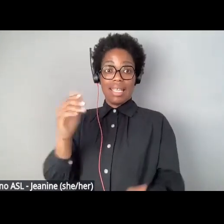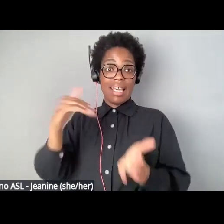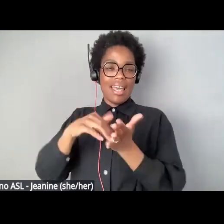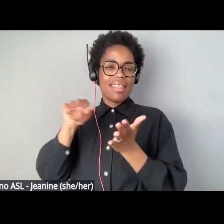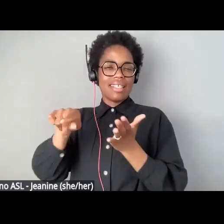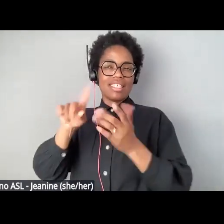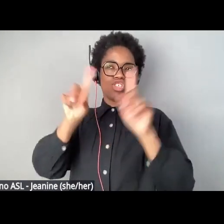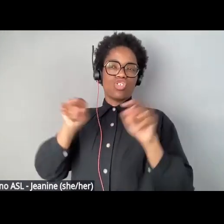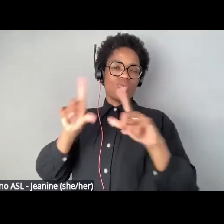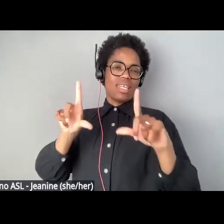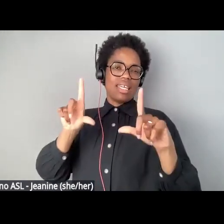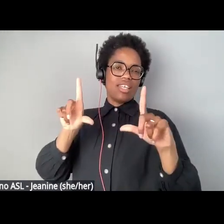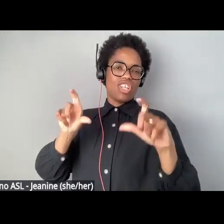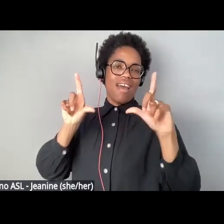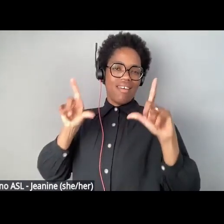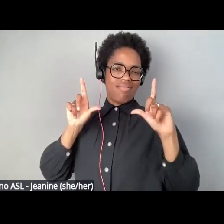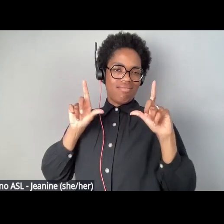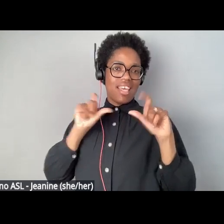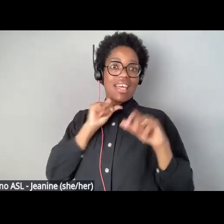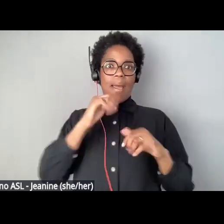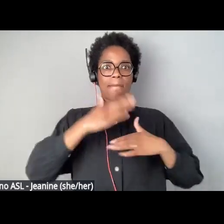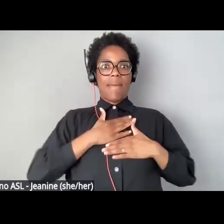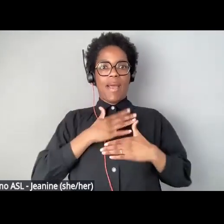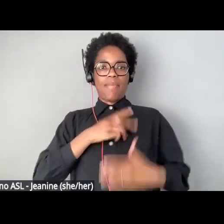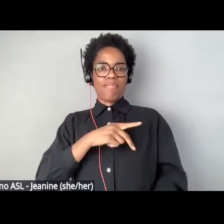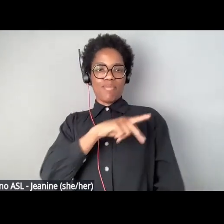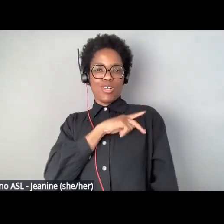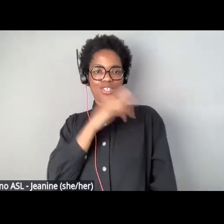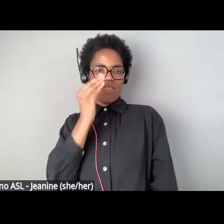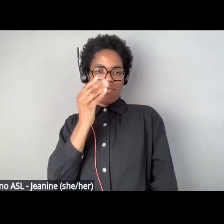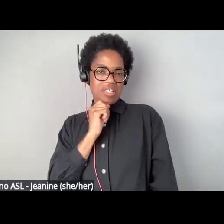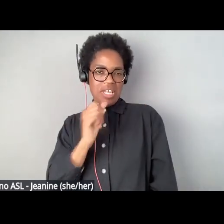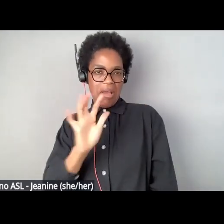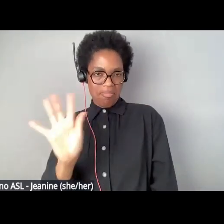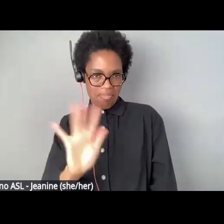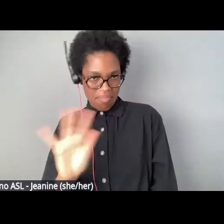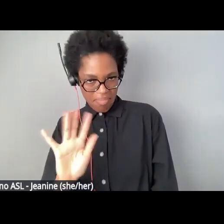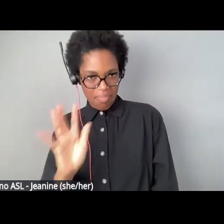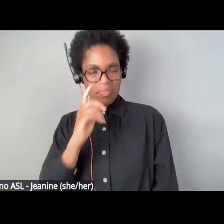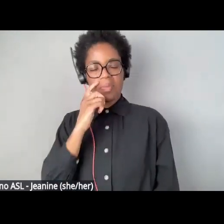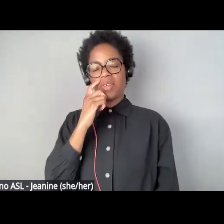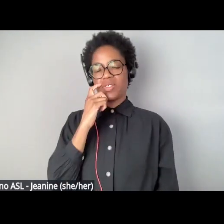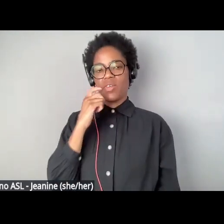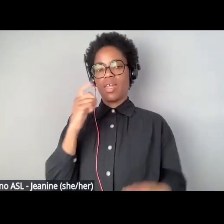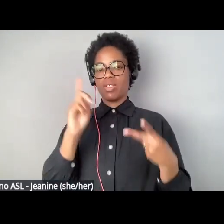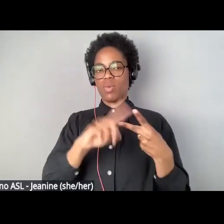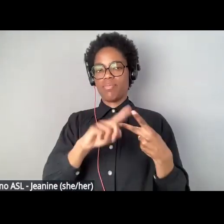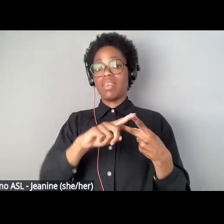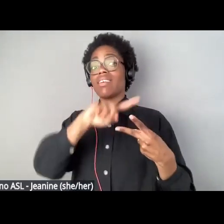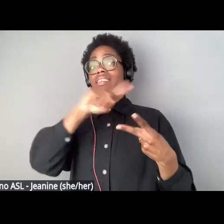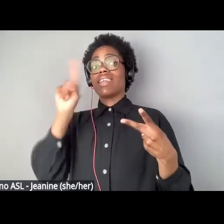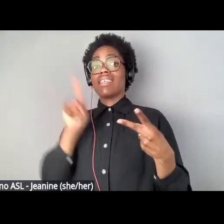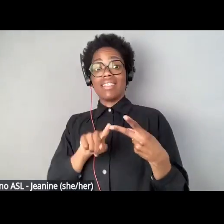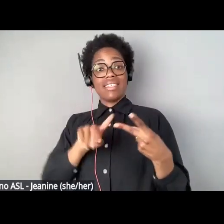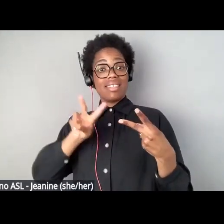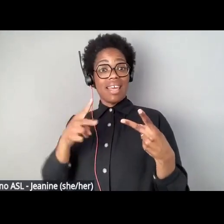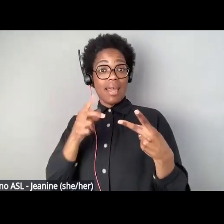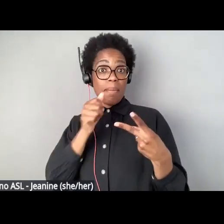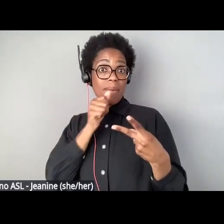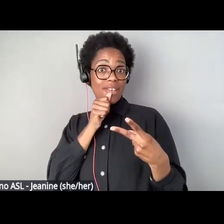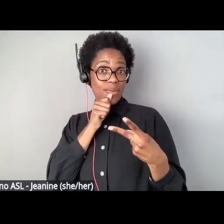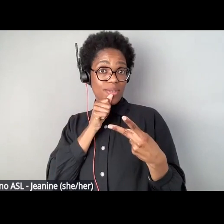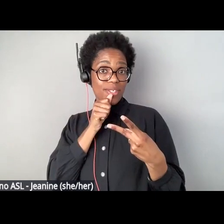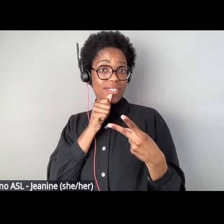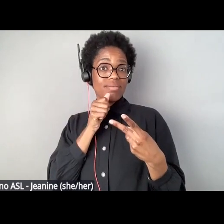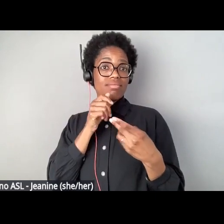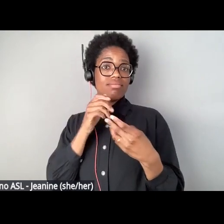might be obvious. The second option that I'm putting out there is Bitwarden. This one is, you can see it's a